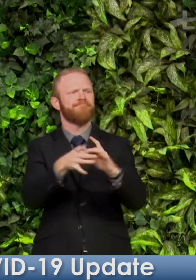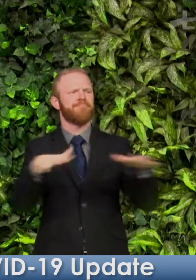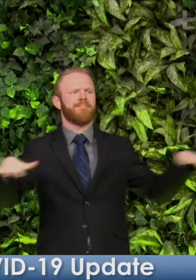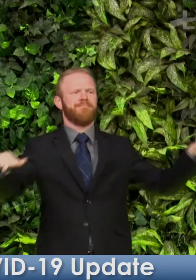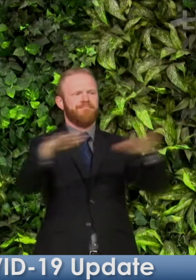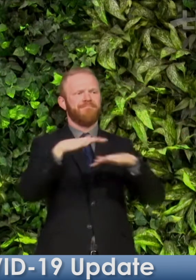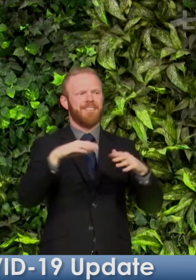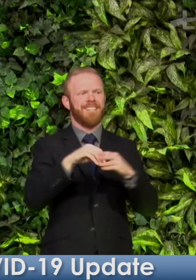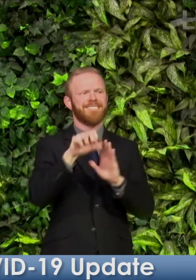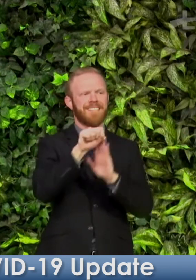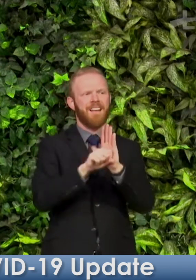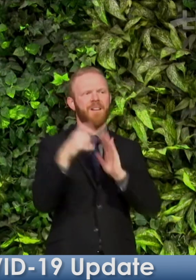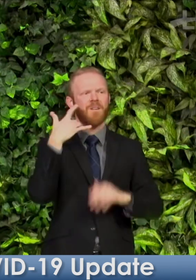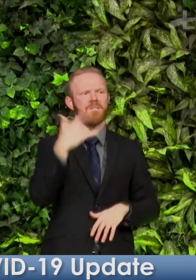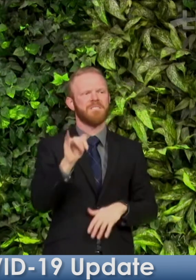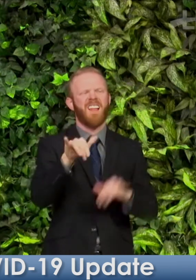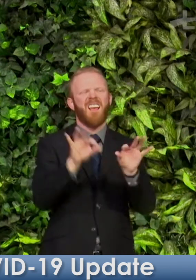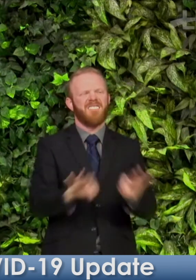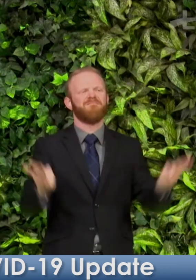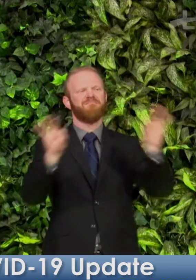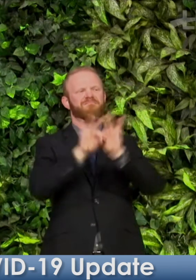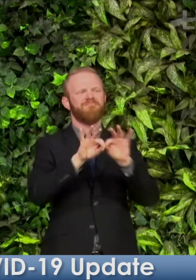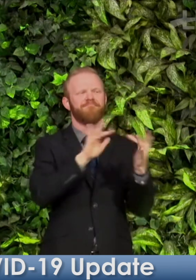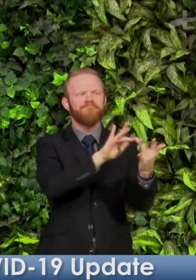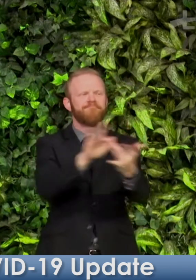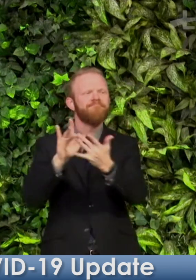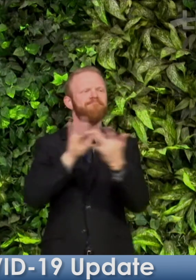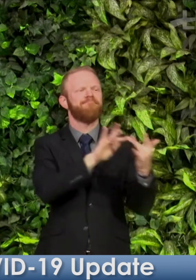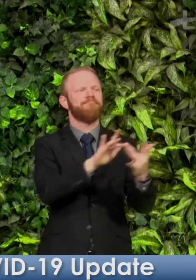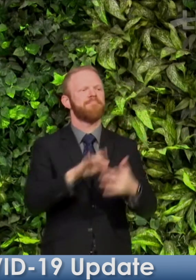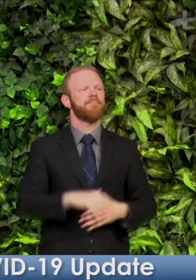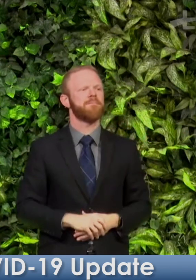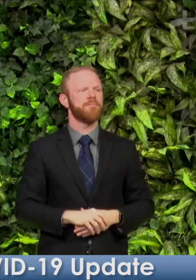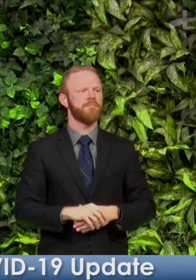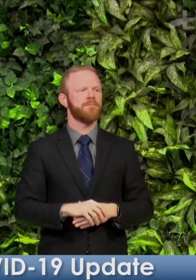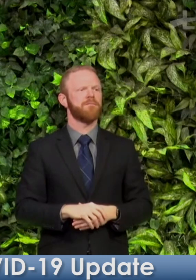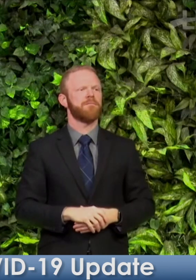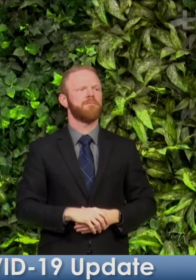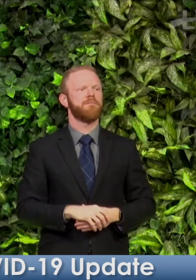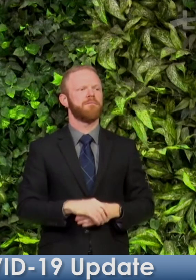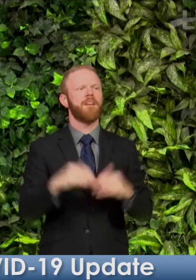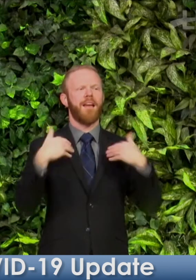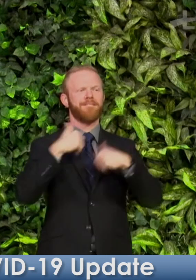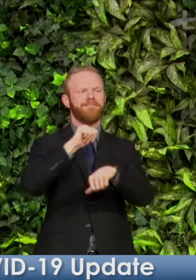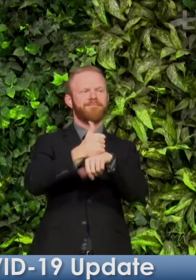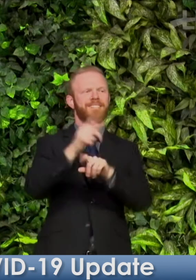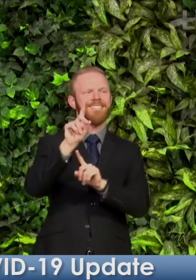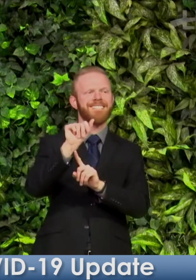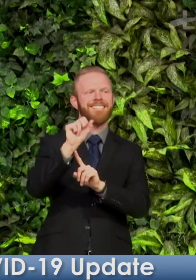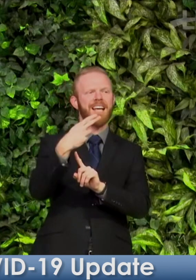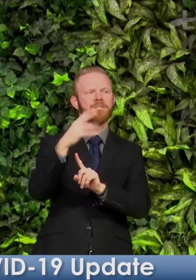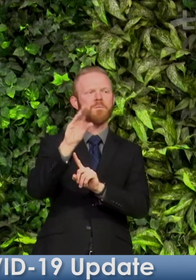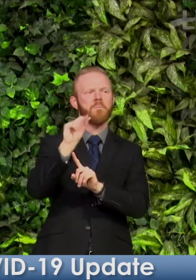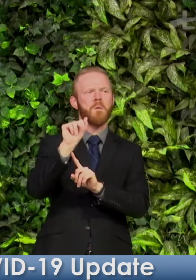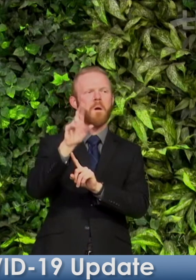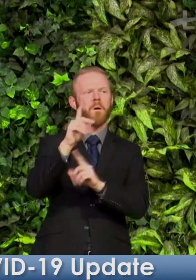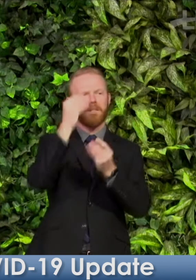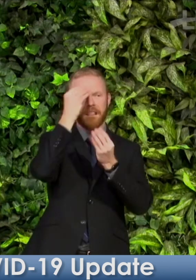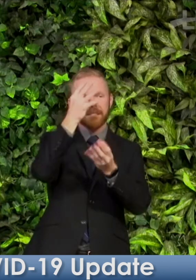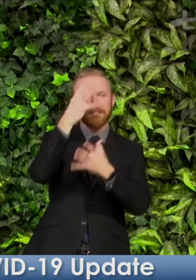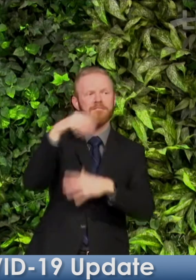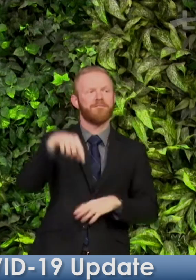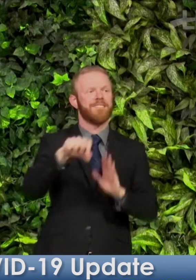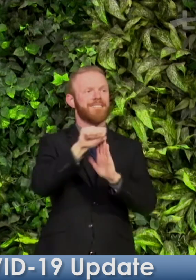foundational. We also put up a dashboard acknowledging in the aggregate as a state that we're not close to where we need to be